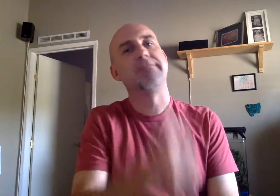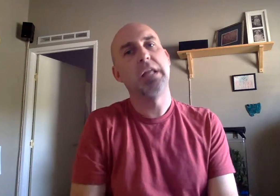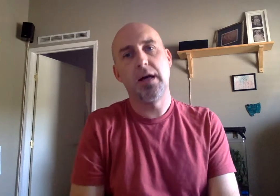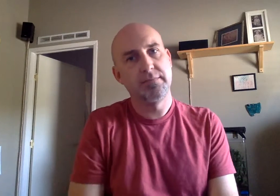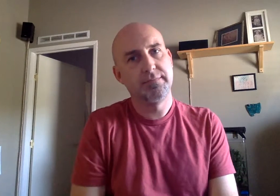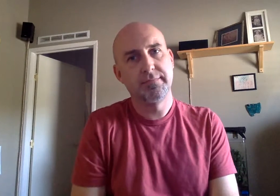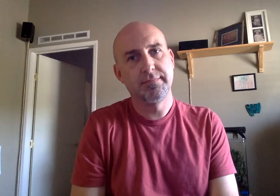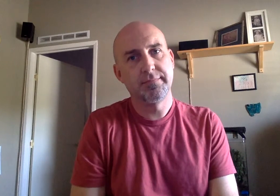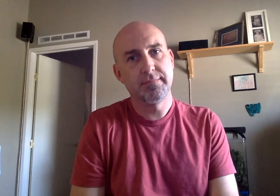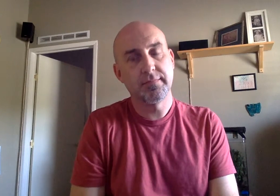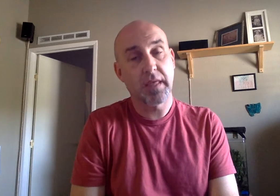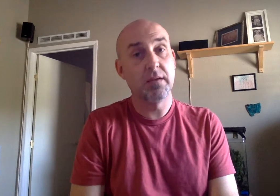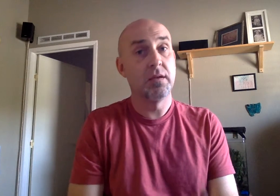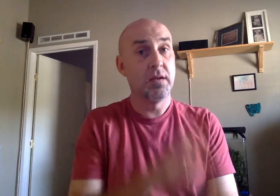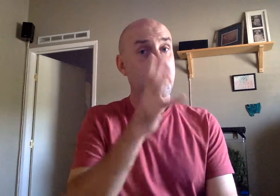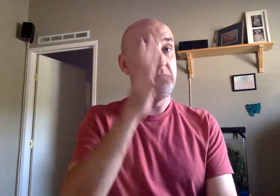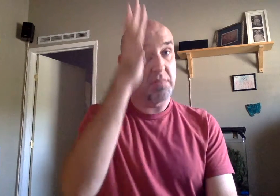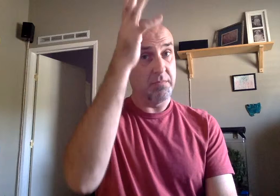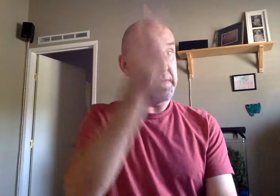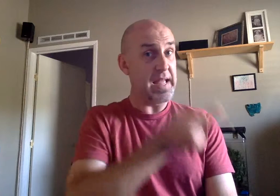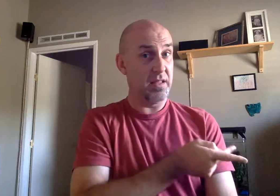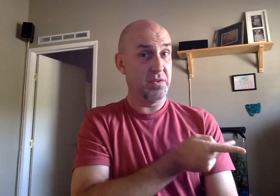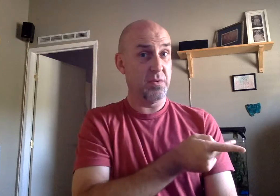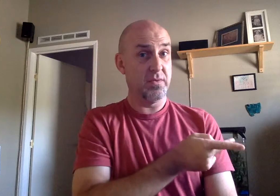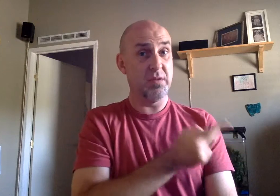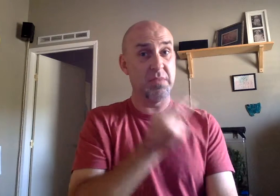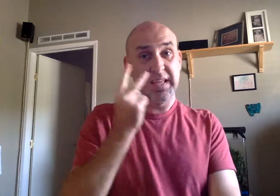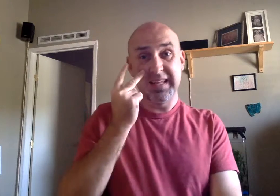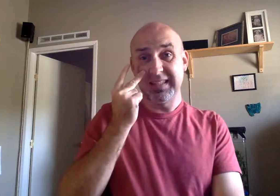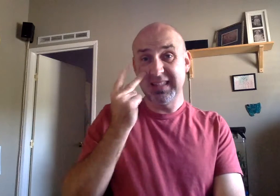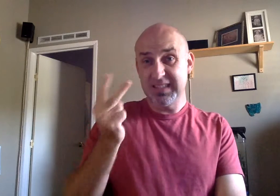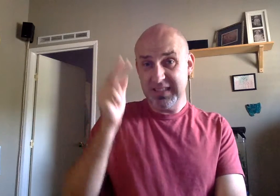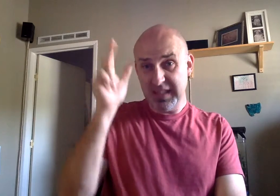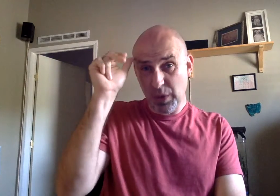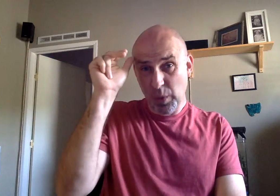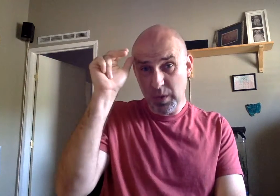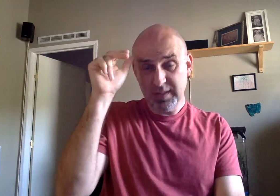Not. Okay. Mom, dad, the two of them, did they see a horse?